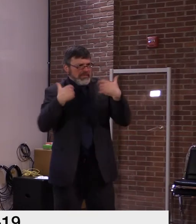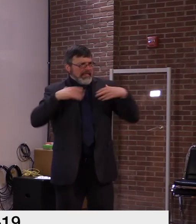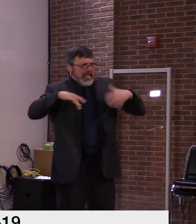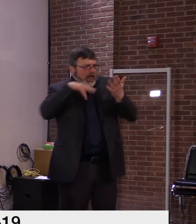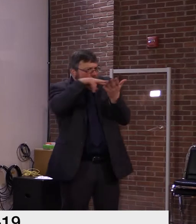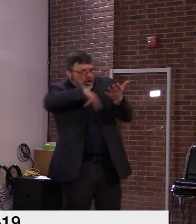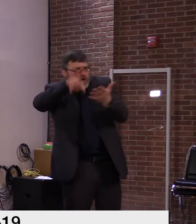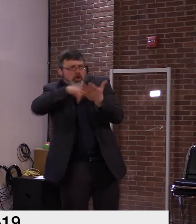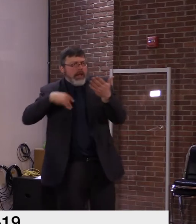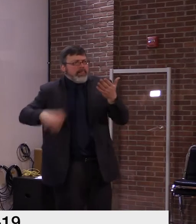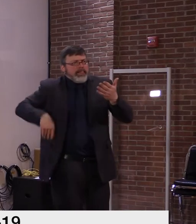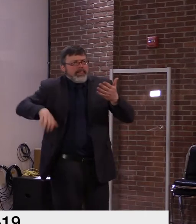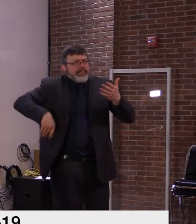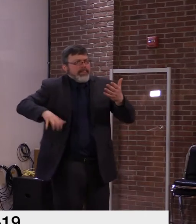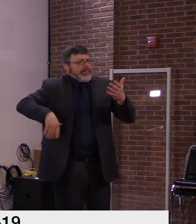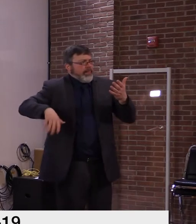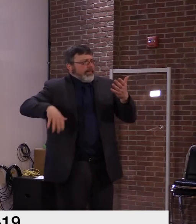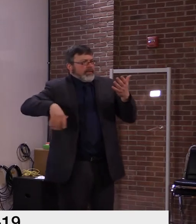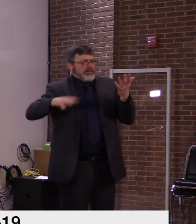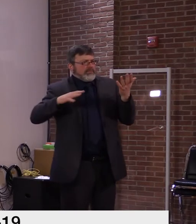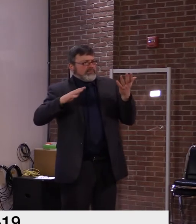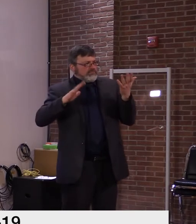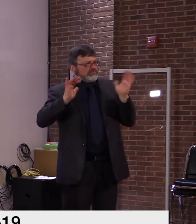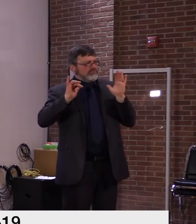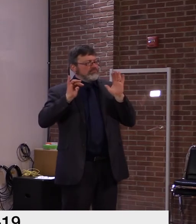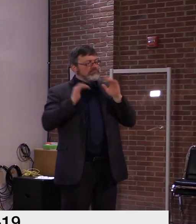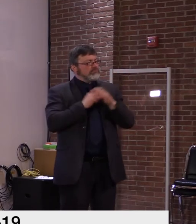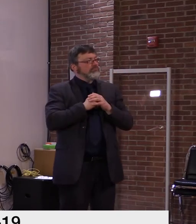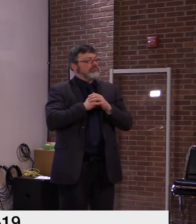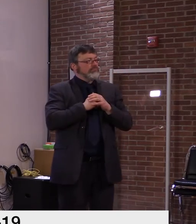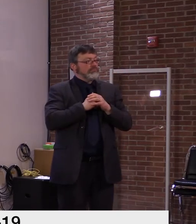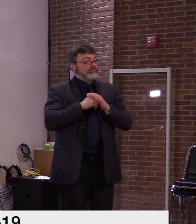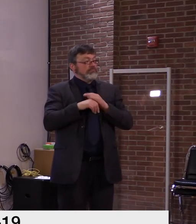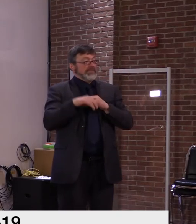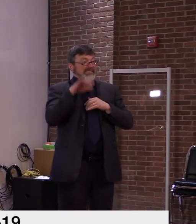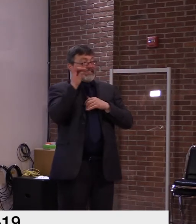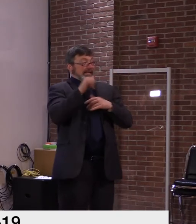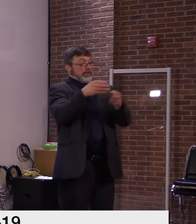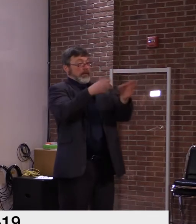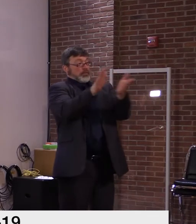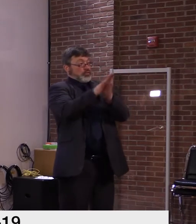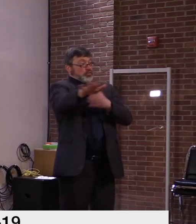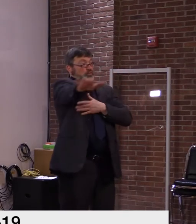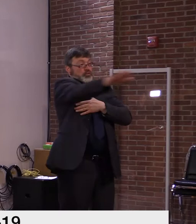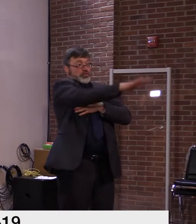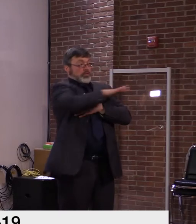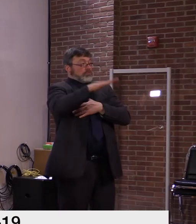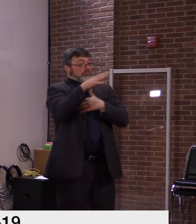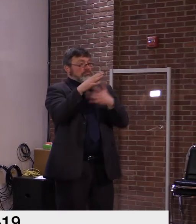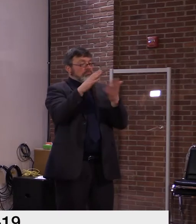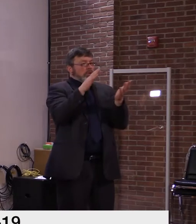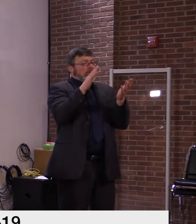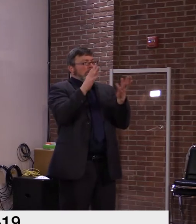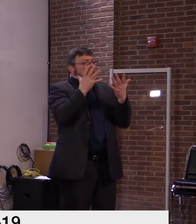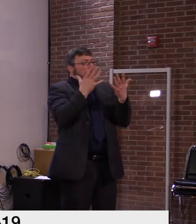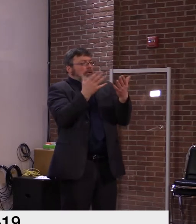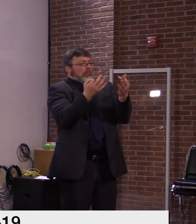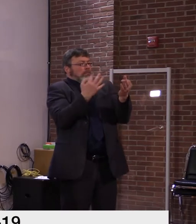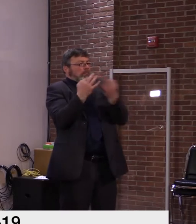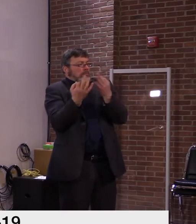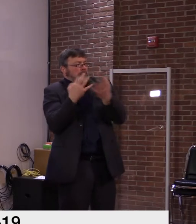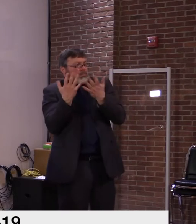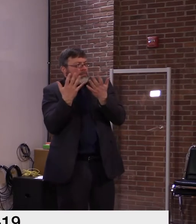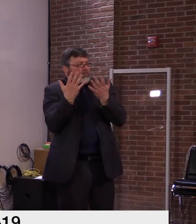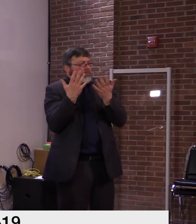again, the supply information is improving in its quality, and it's been a pretty rapid turnaround. So we deployed the